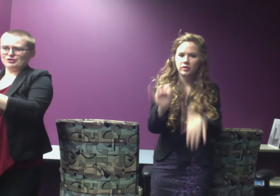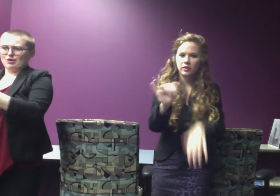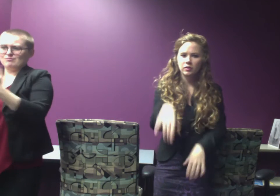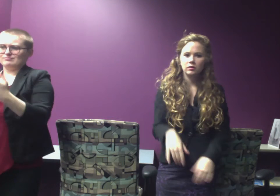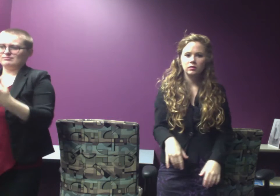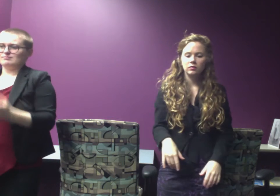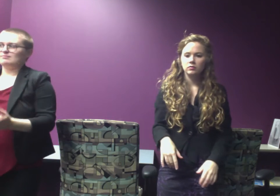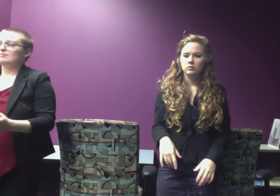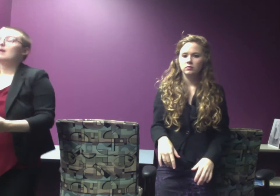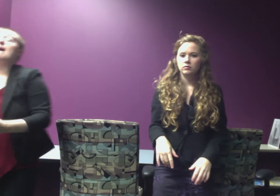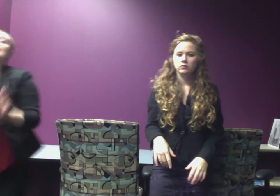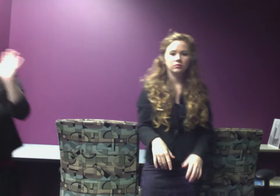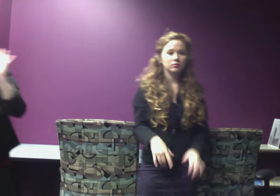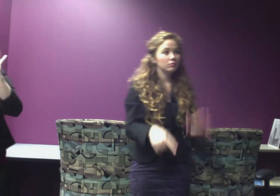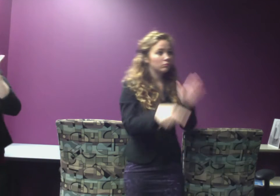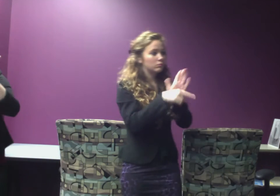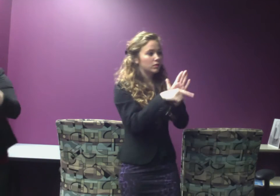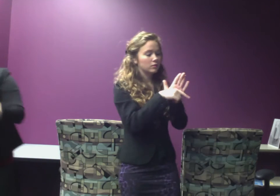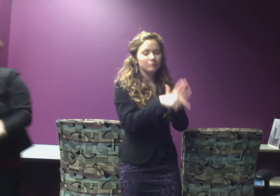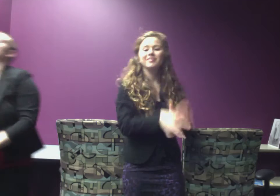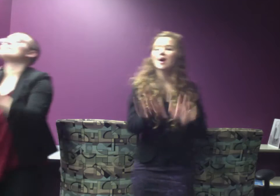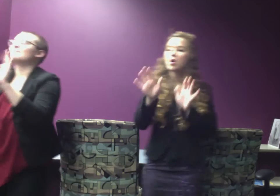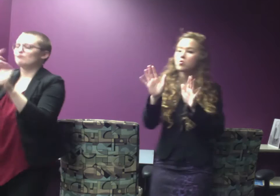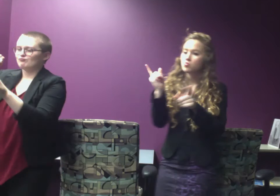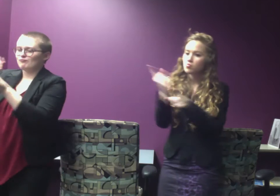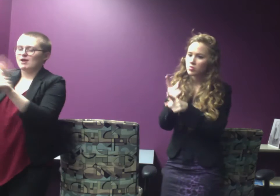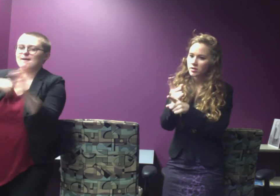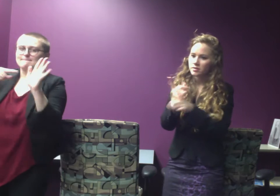Yes, very good. Minus 25 degrees. Perfect.